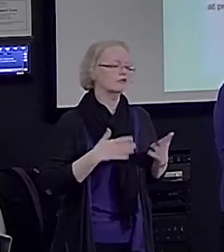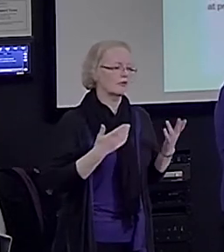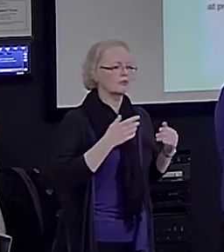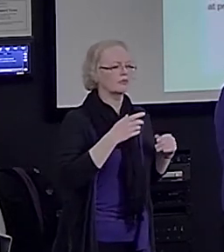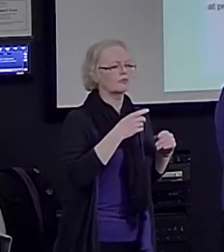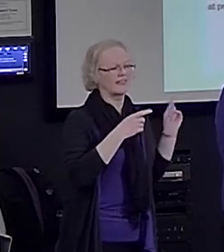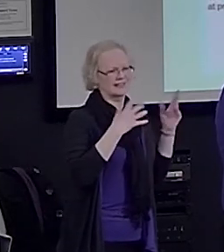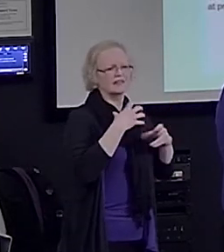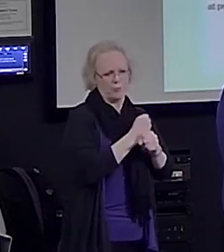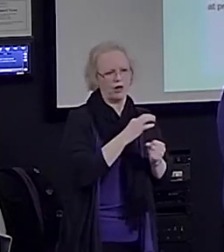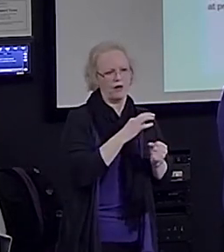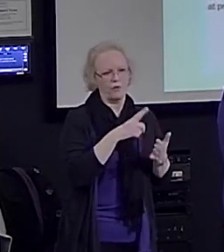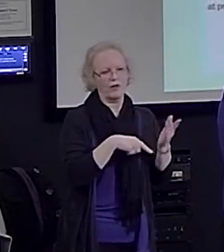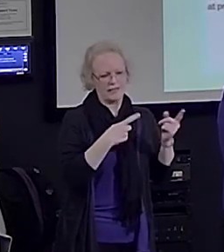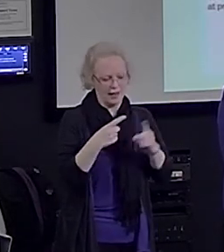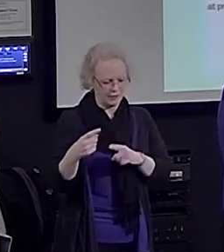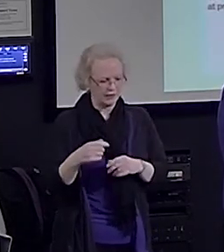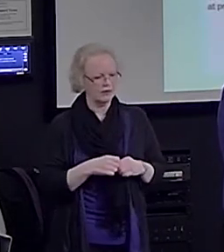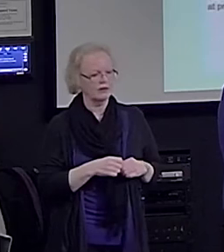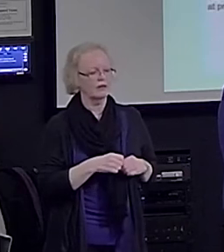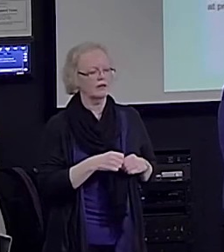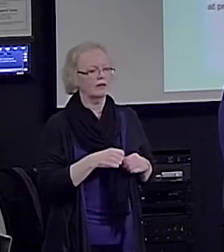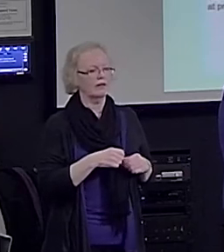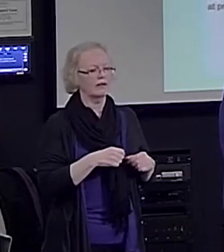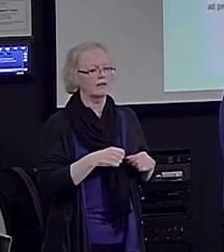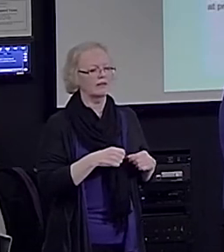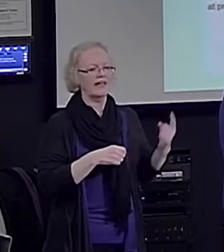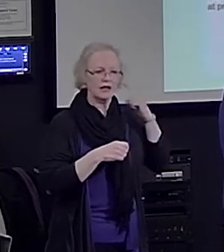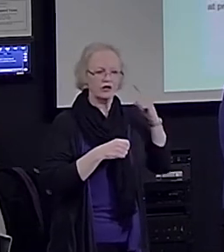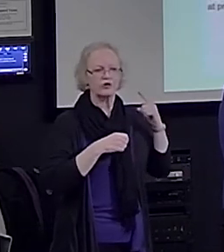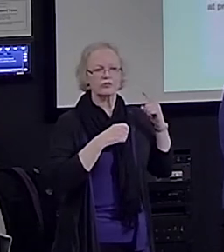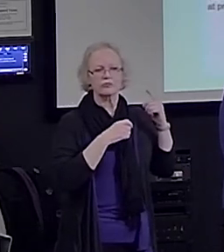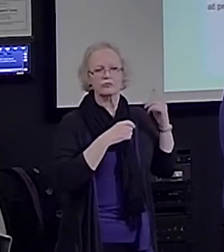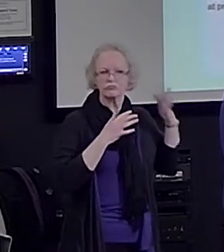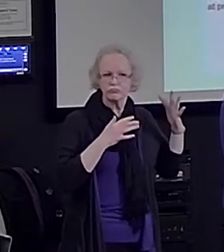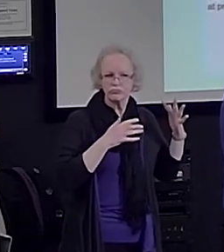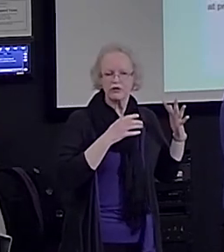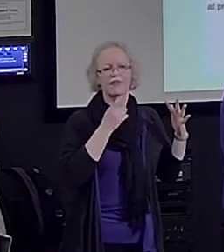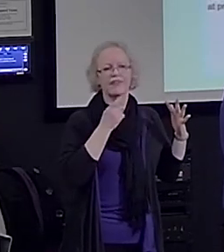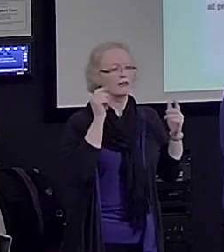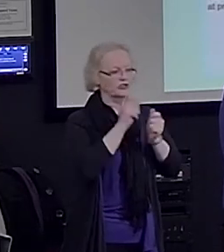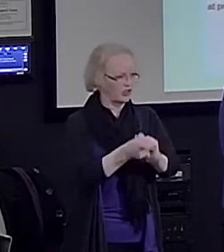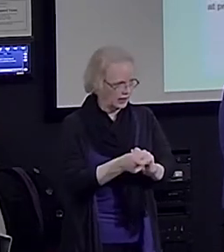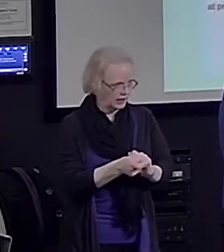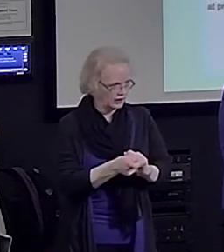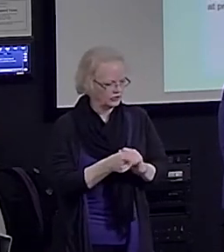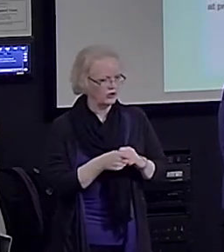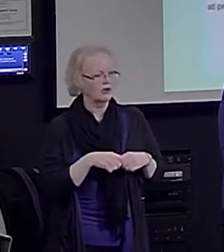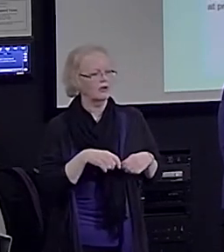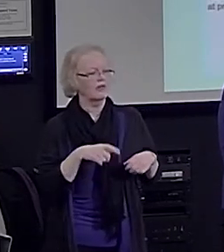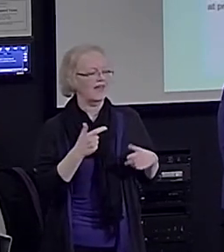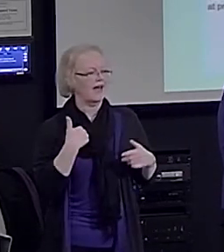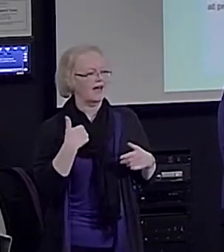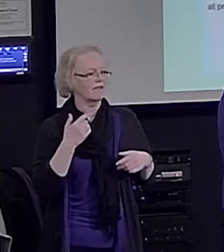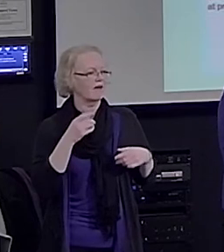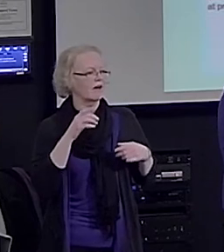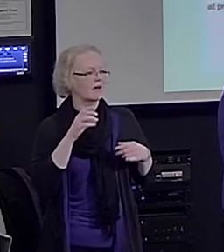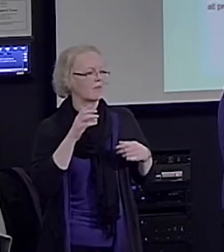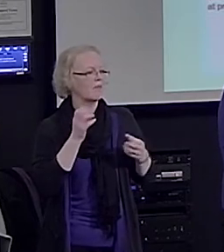kind of is a summary of what's happening they hear a background hear a change um a multi-sensory reward pay